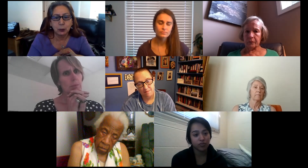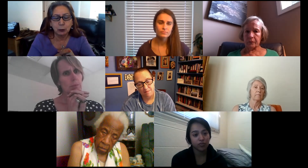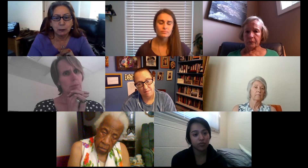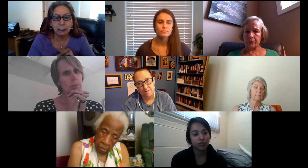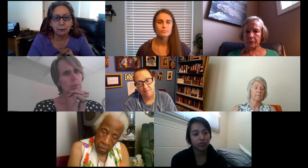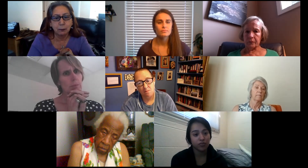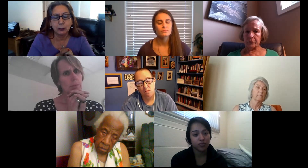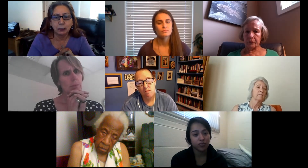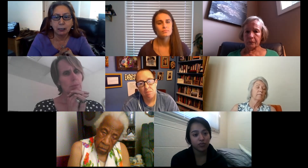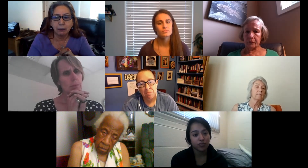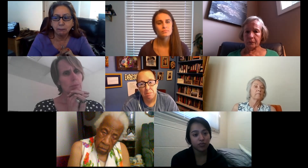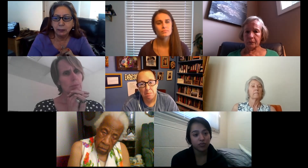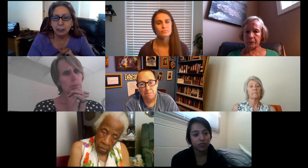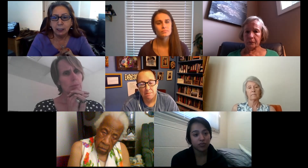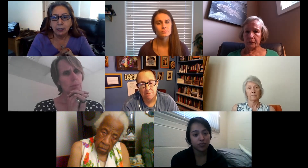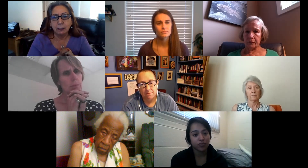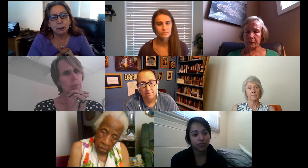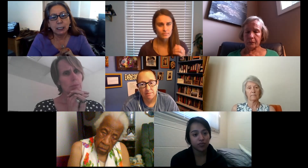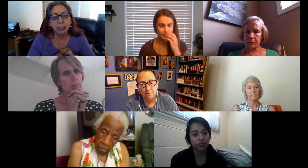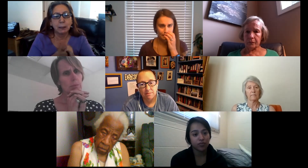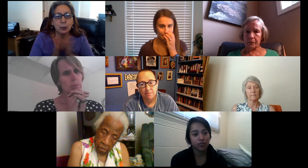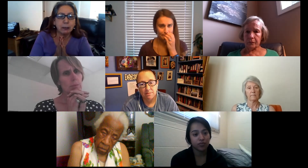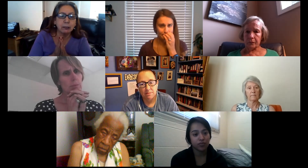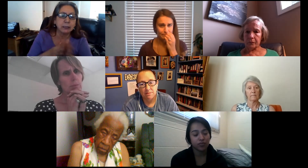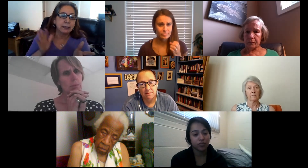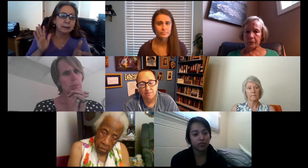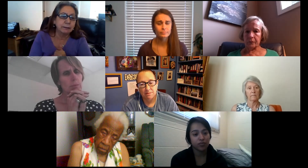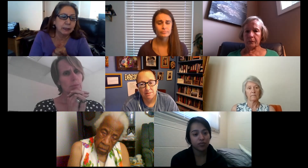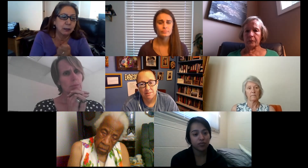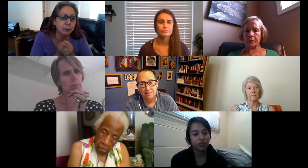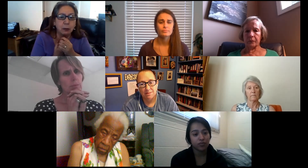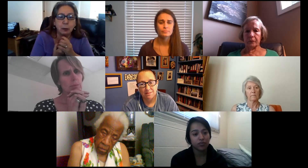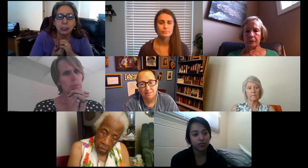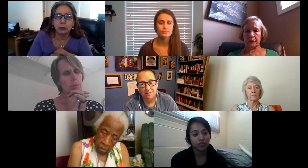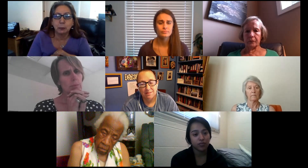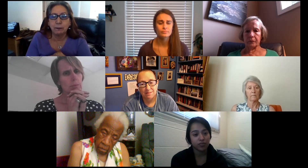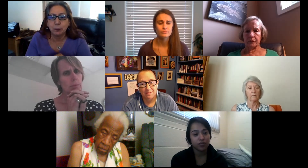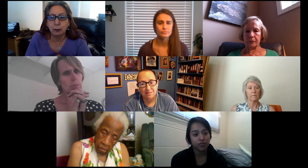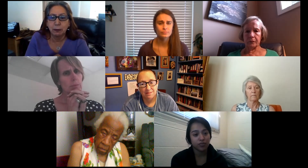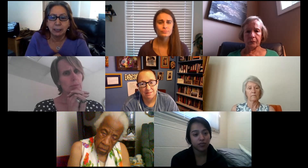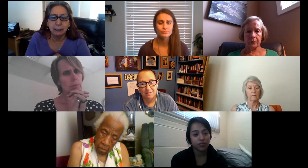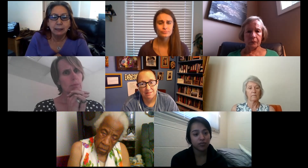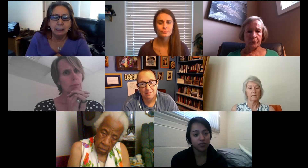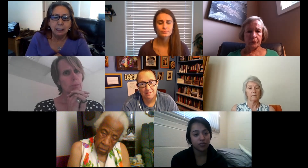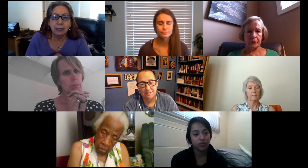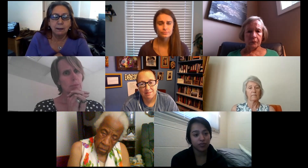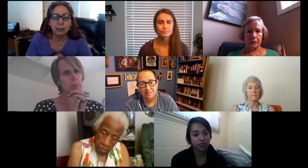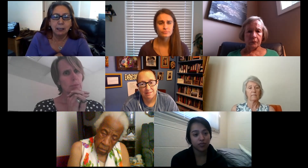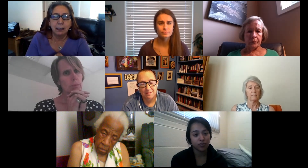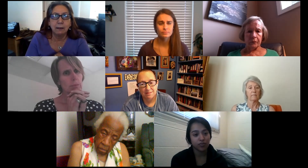to me, what was going on. And everybody got in prayers, and all we could do was pray for her, right? I have